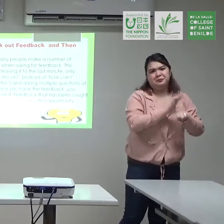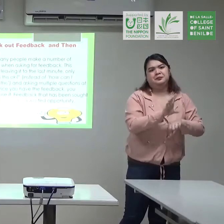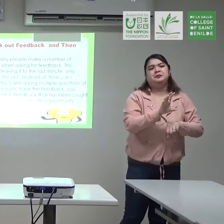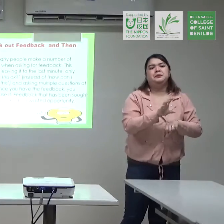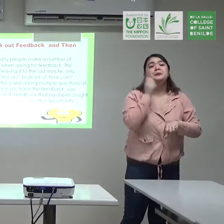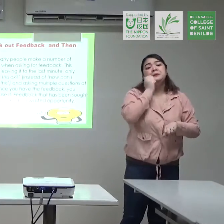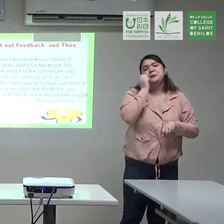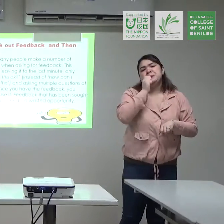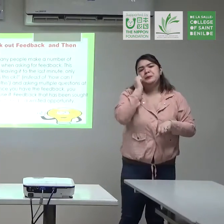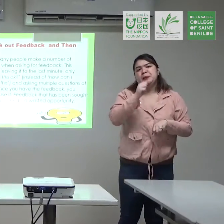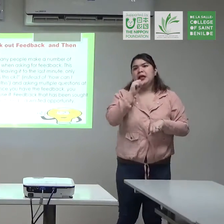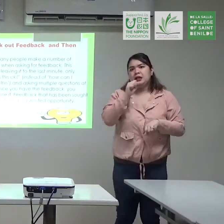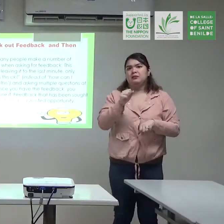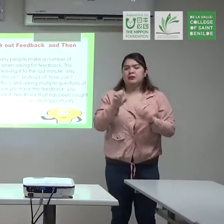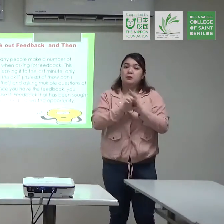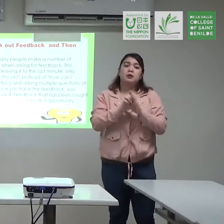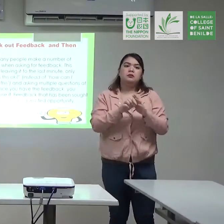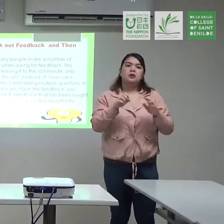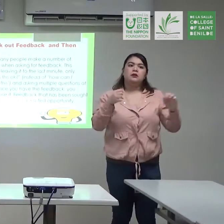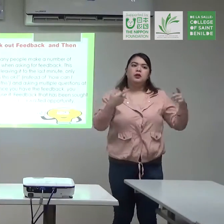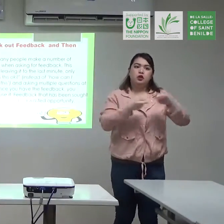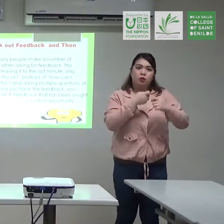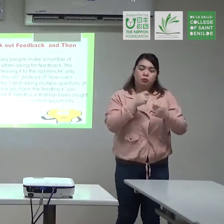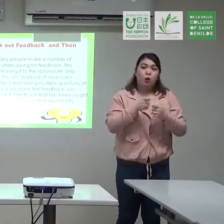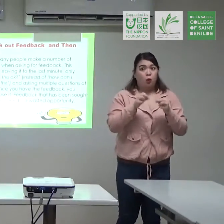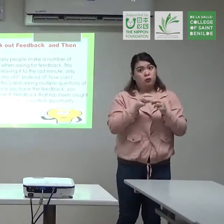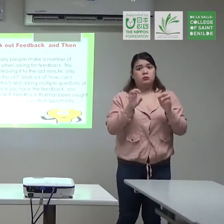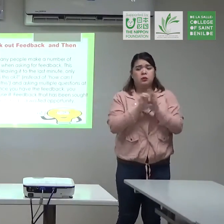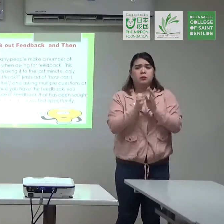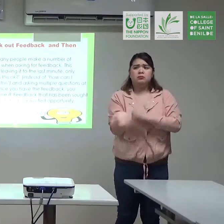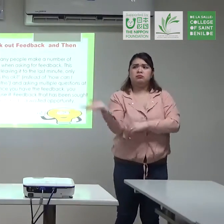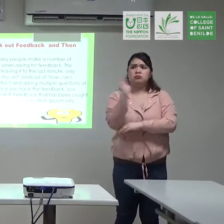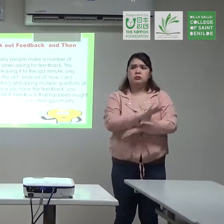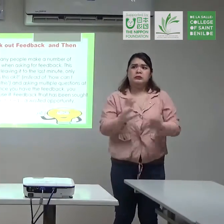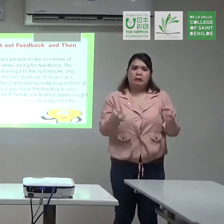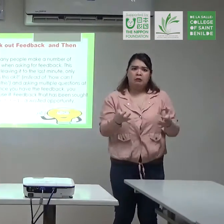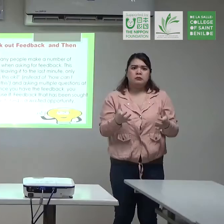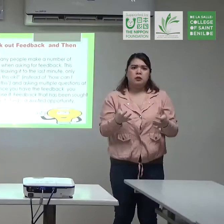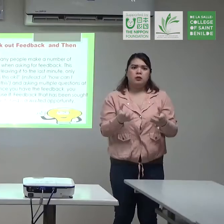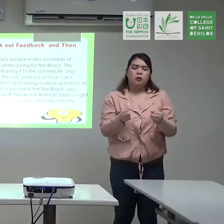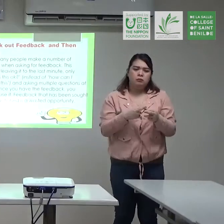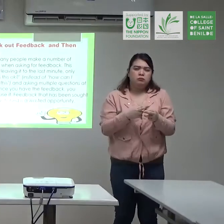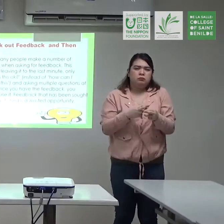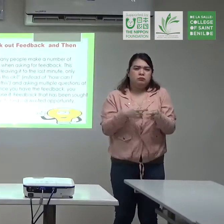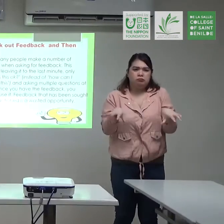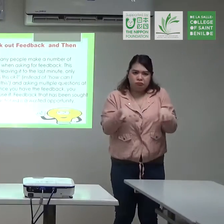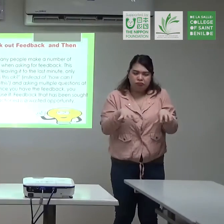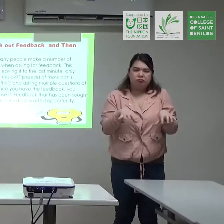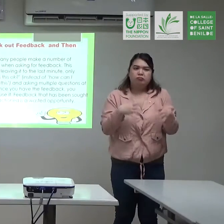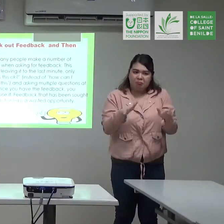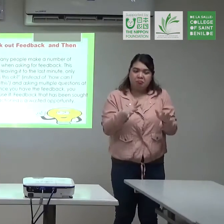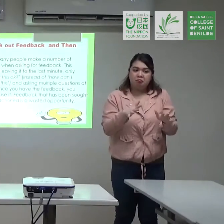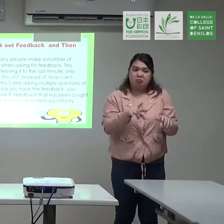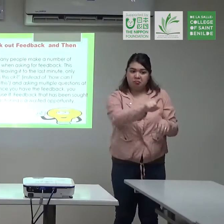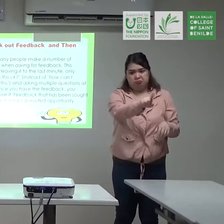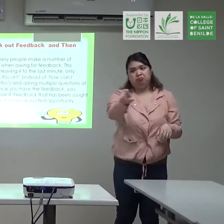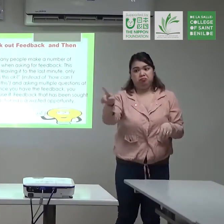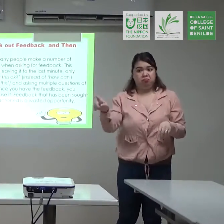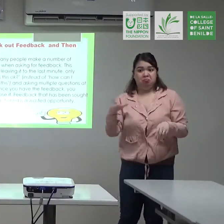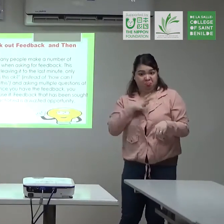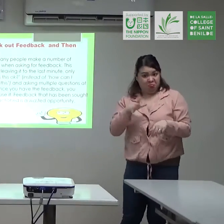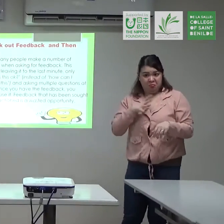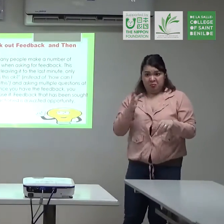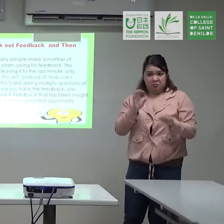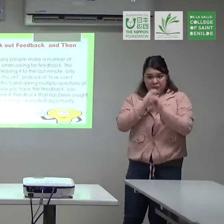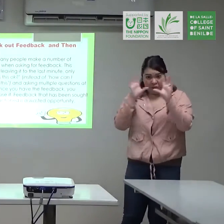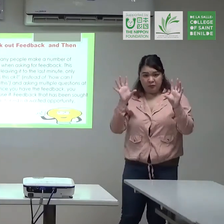time. You can only ask, is this okay at the end of the task when everything is such a waste, it will be